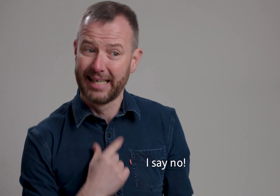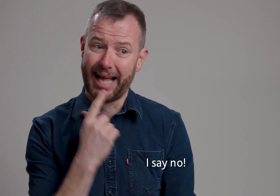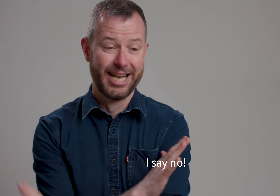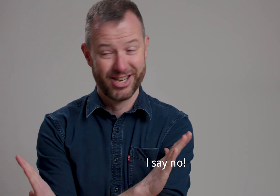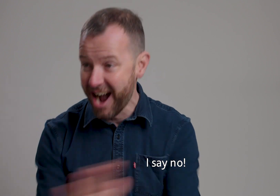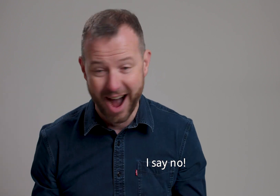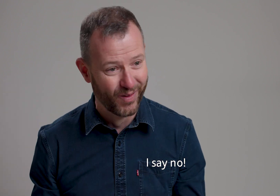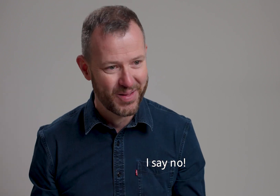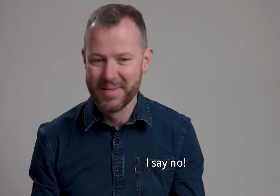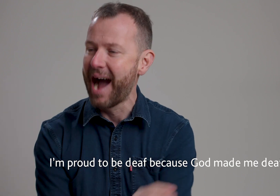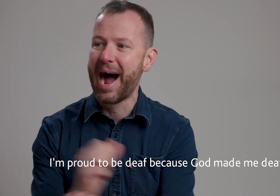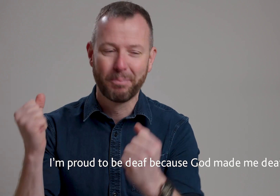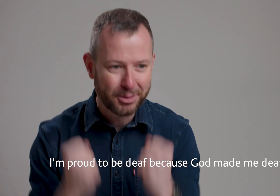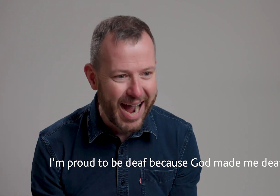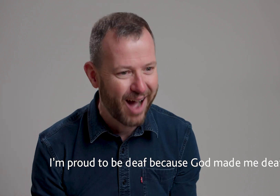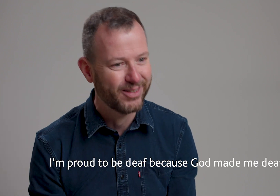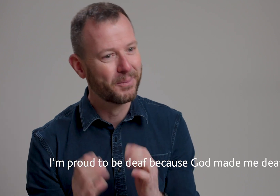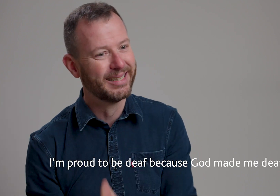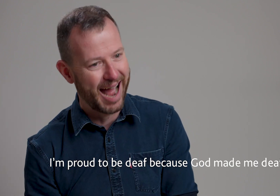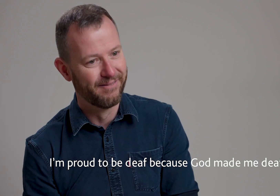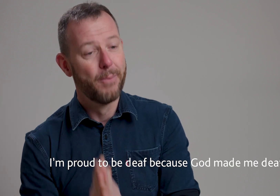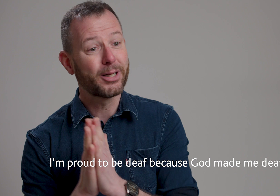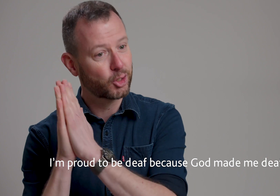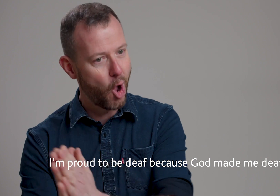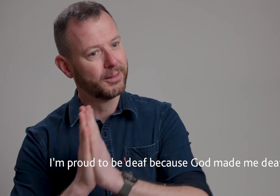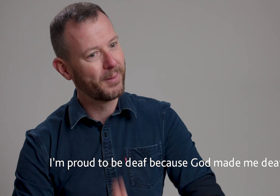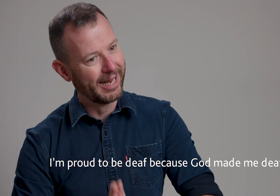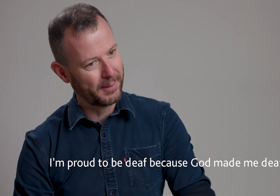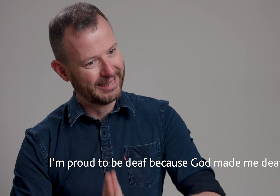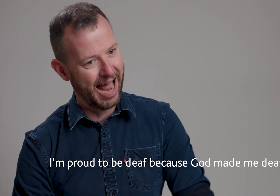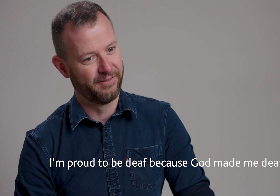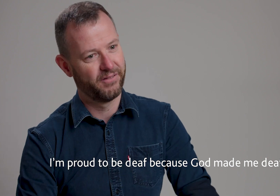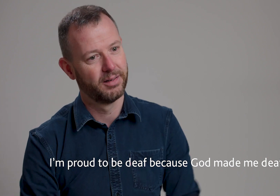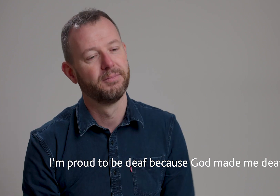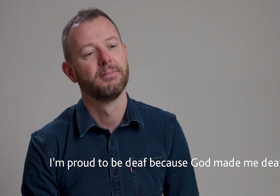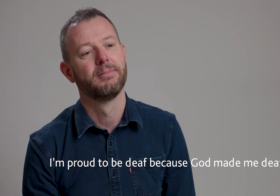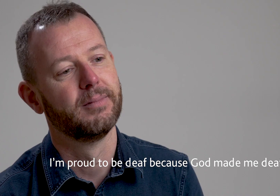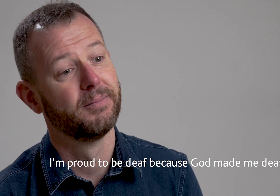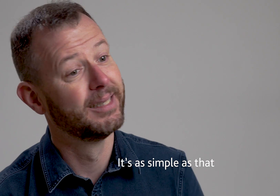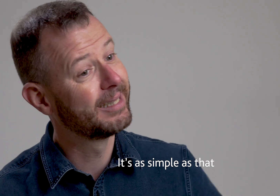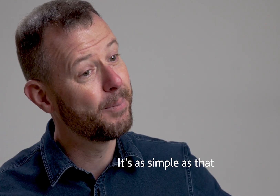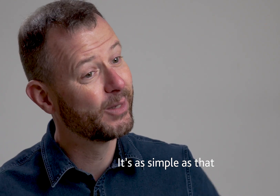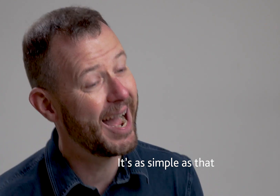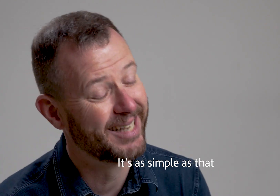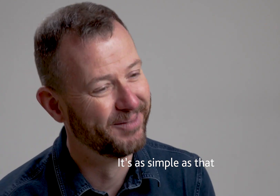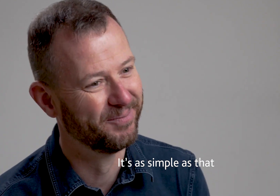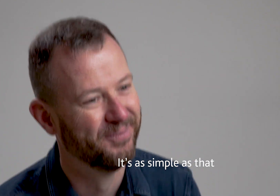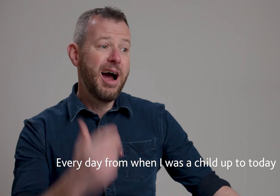say, "No, I'm proud to be deaf, because God made me deaf." Stupid that.